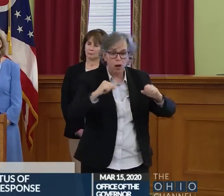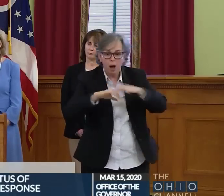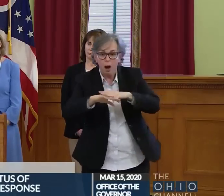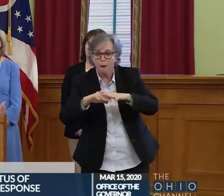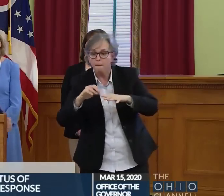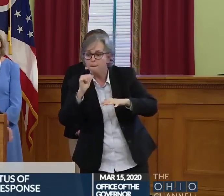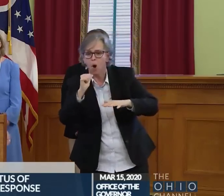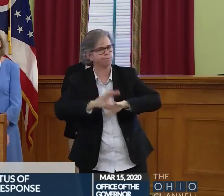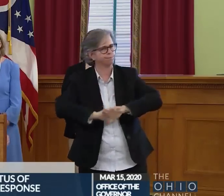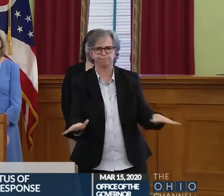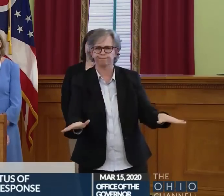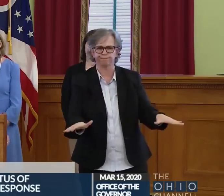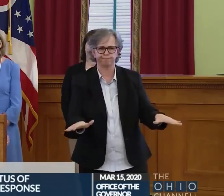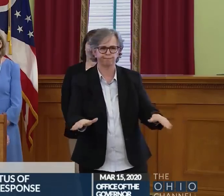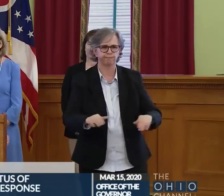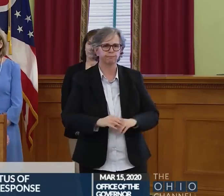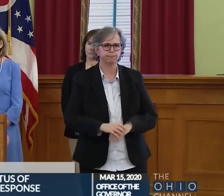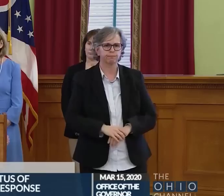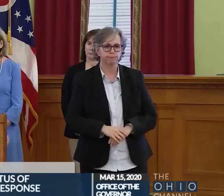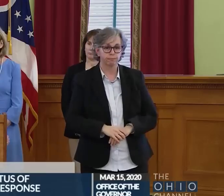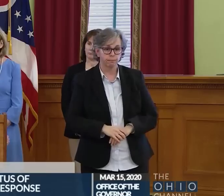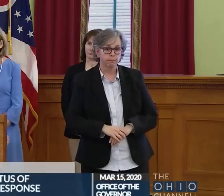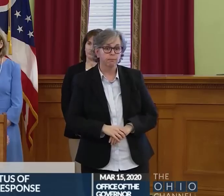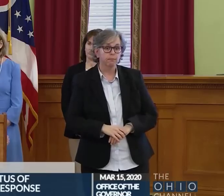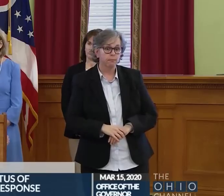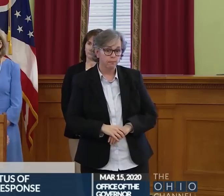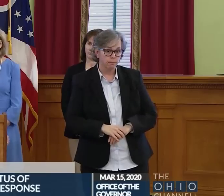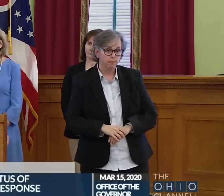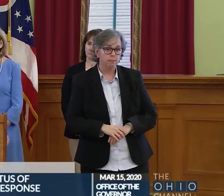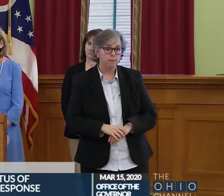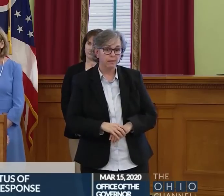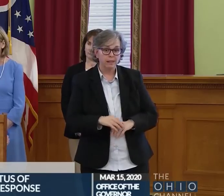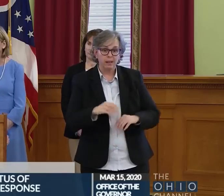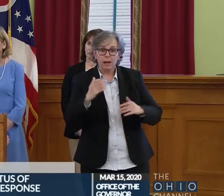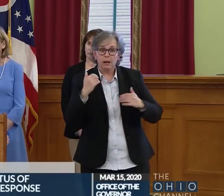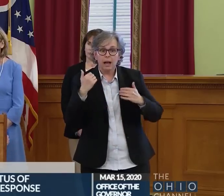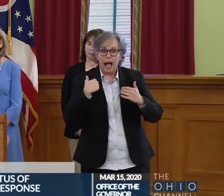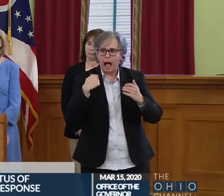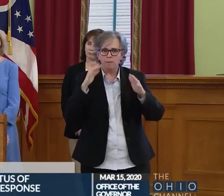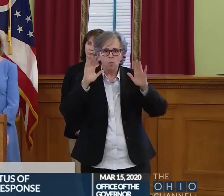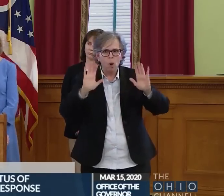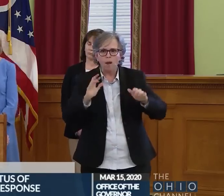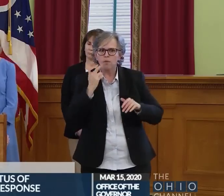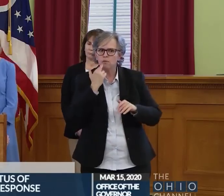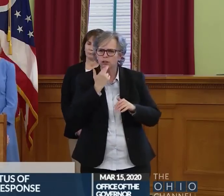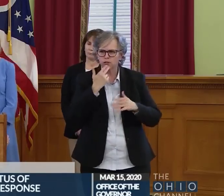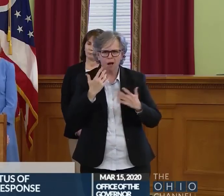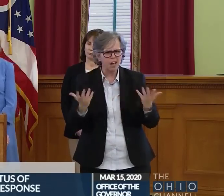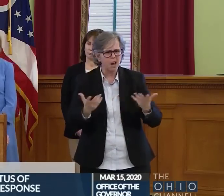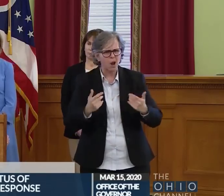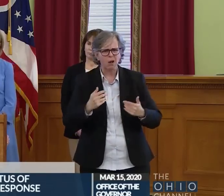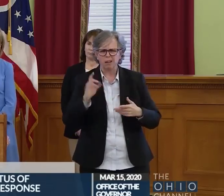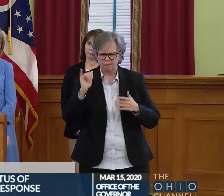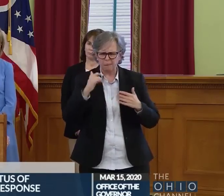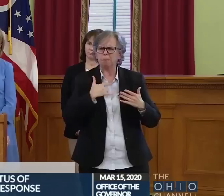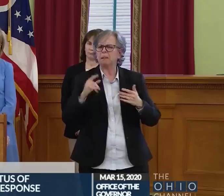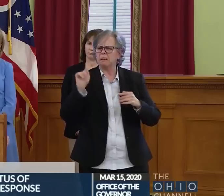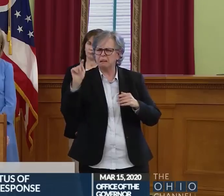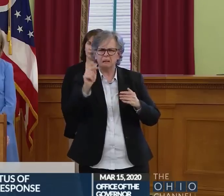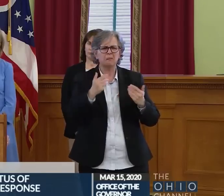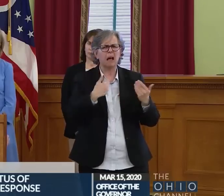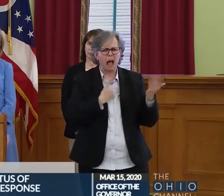take place. We hope it does take place. Some of our great places to eat, I know, have carry-out, and maybe more will be encouraged